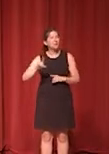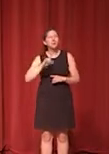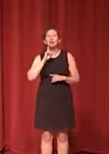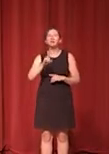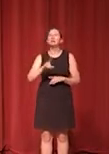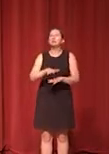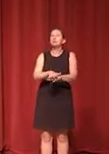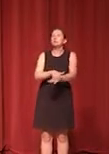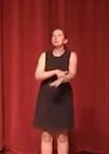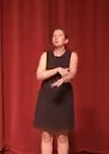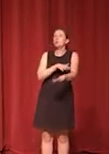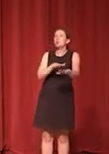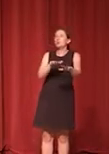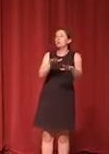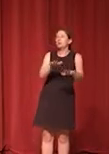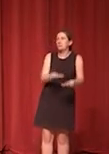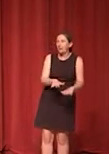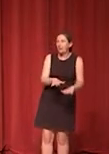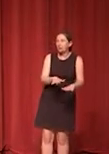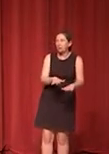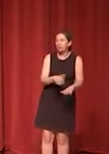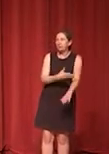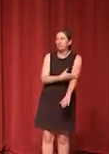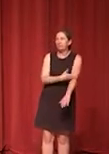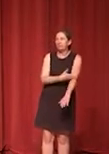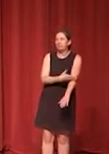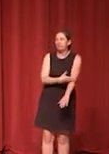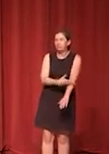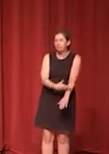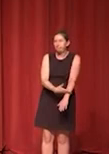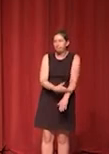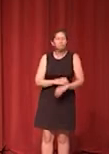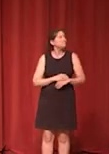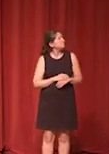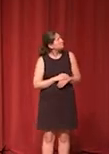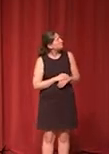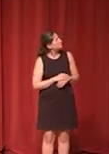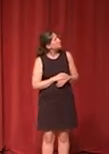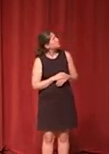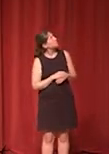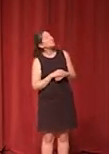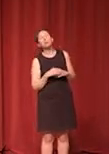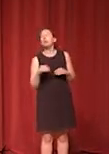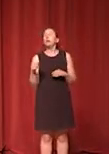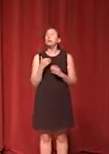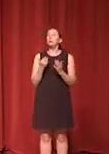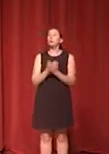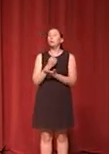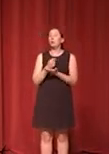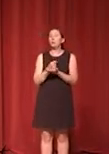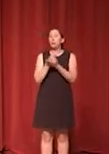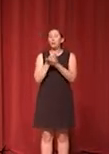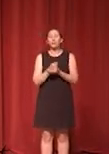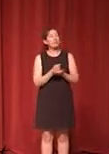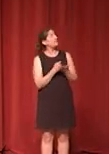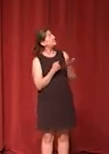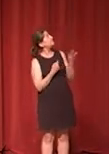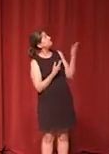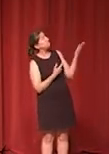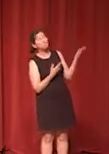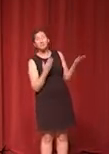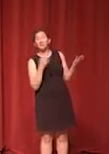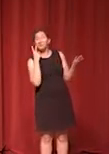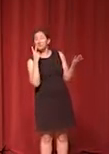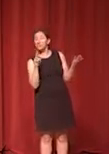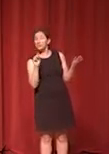et cetera. Next slide. There's a newer therapy too that's been in the news called donanemab. Does it